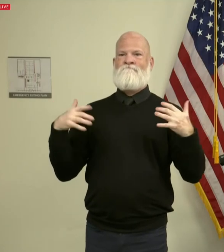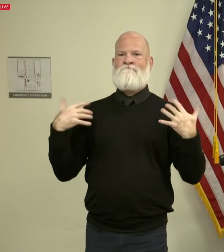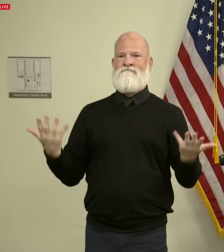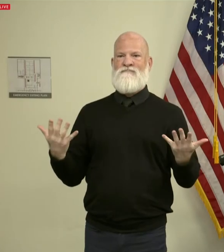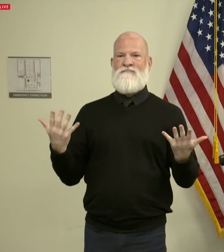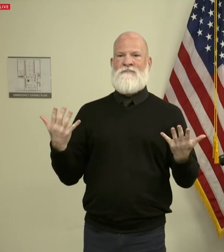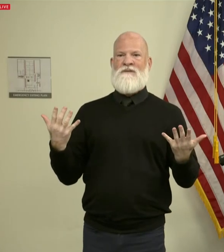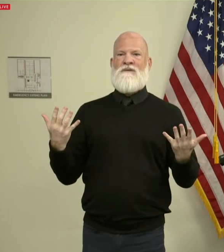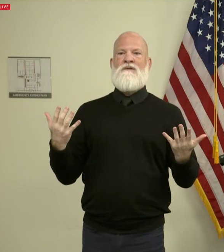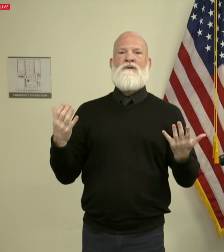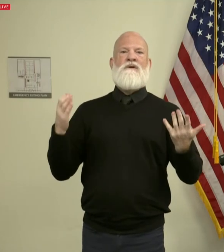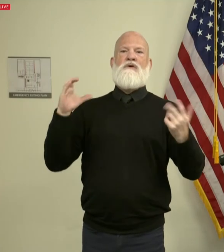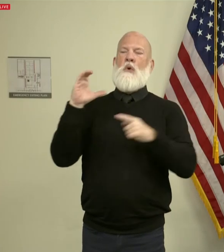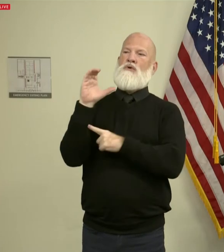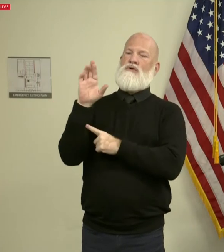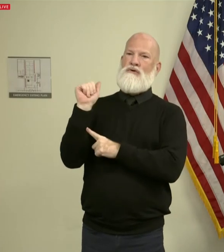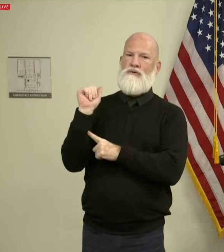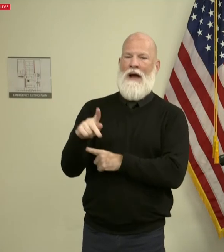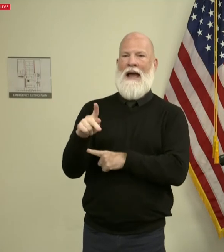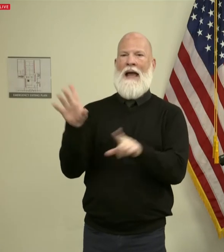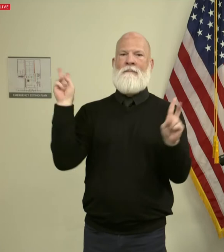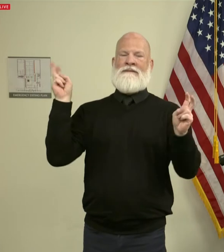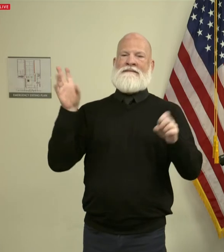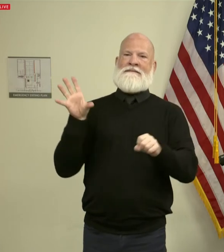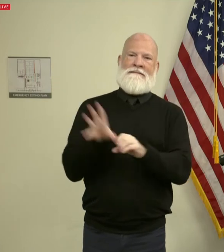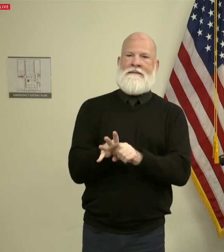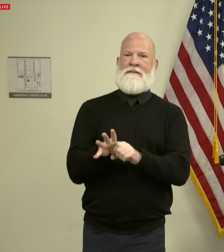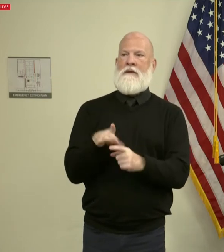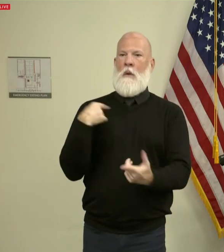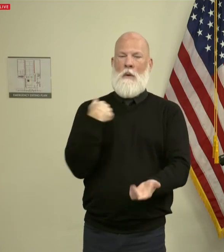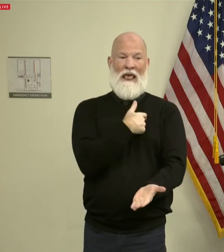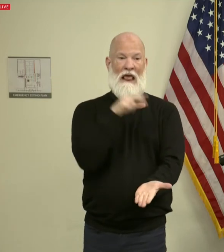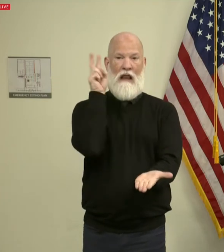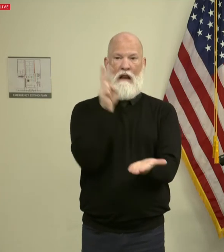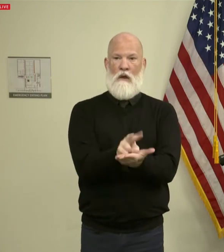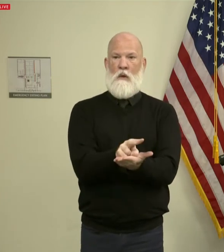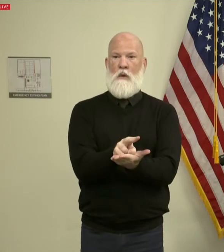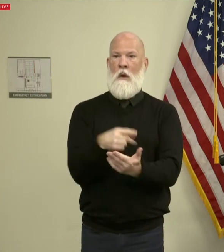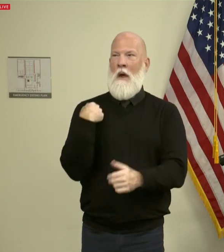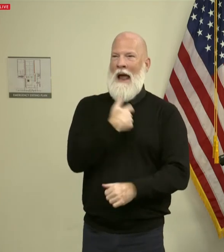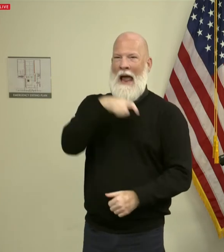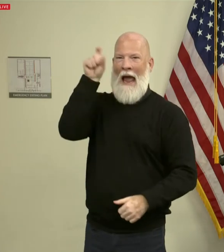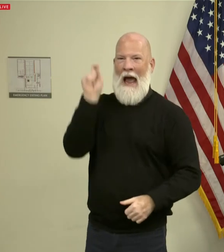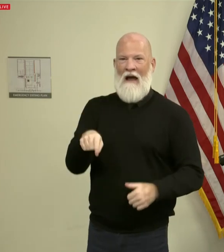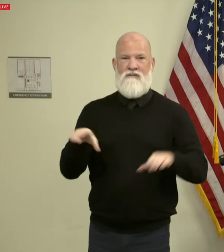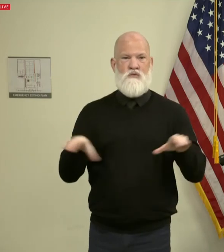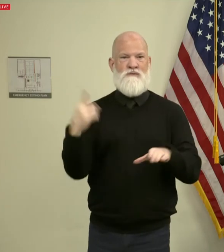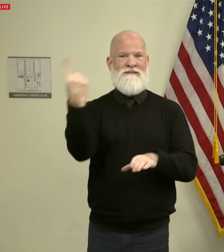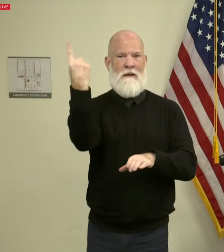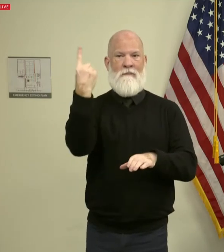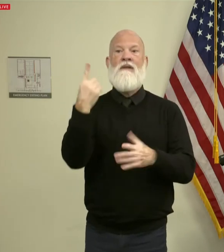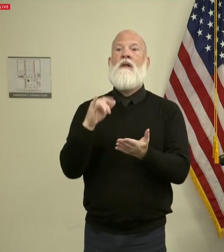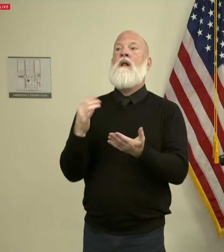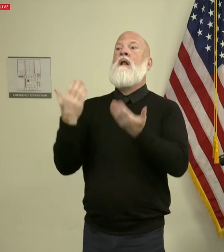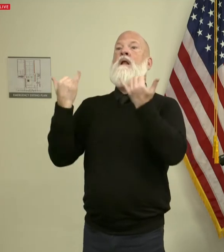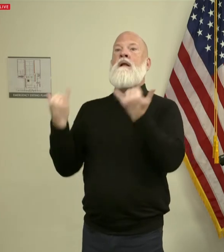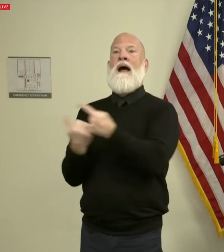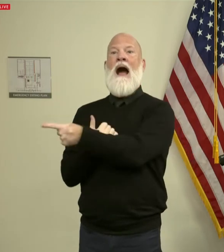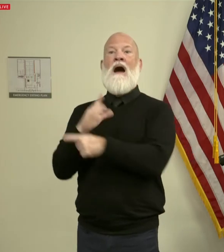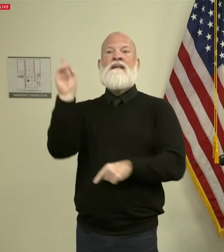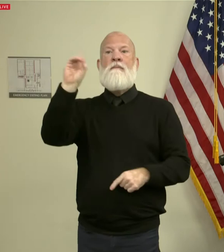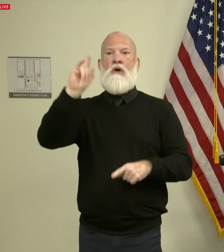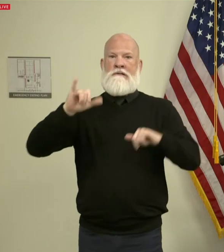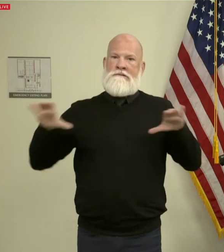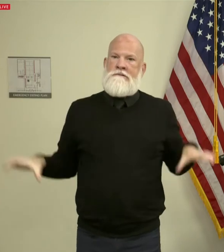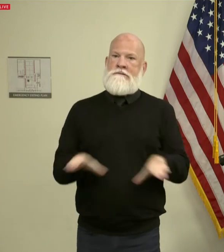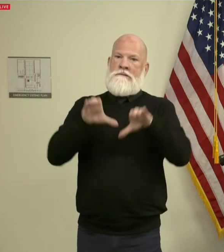we're going to lose this if we don't turn out. So there was a real big push to get people out of the last day. But the Democrats did a very good job of banking their votes early and using the options that have